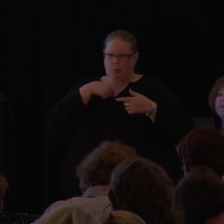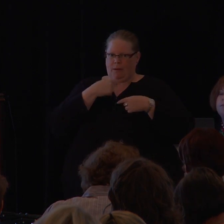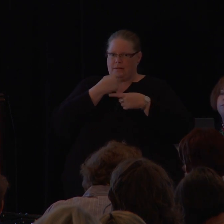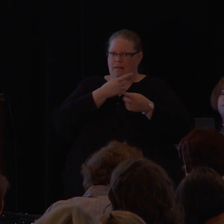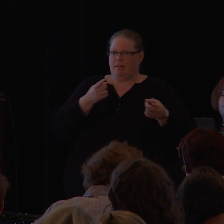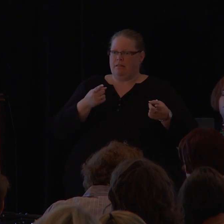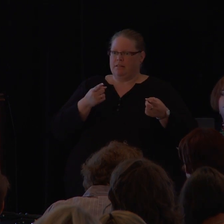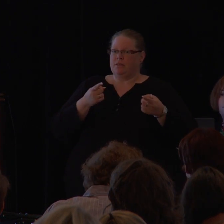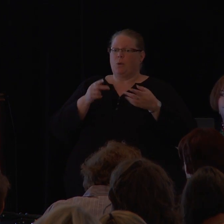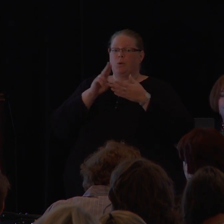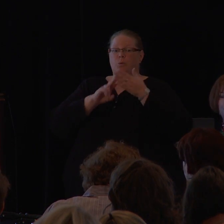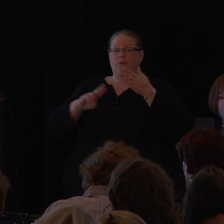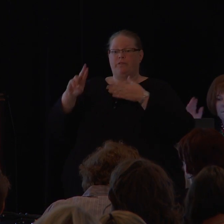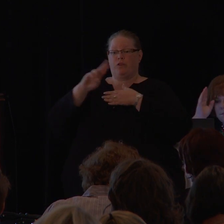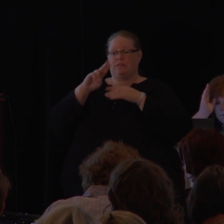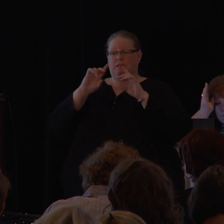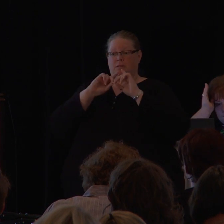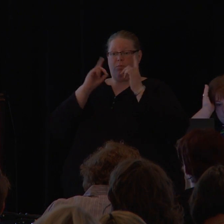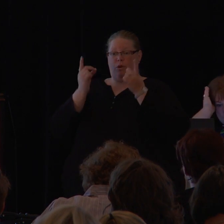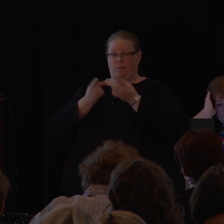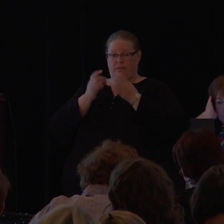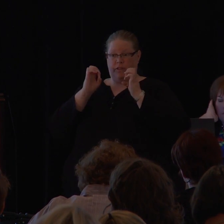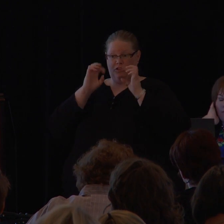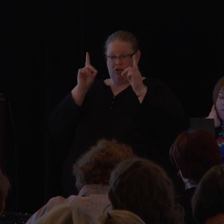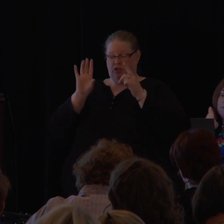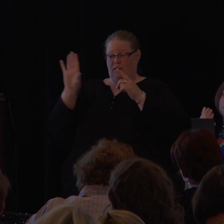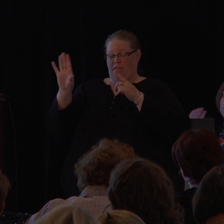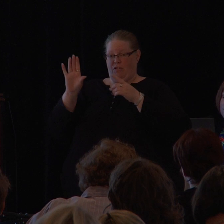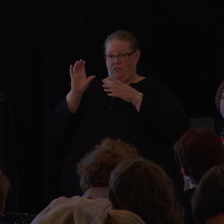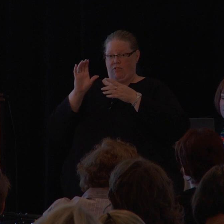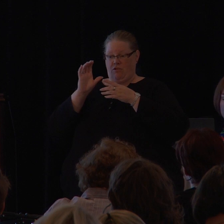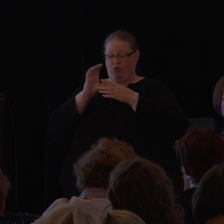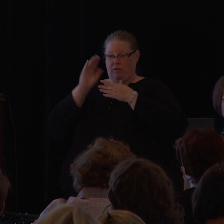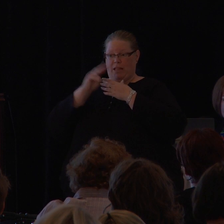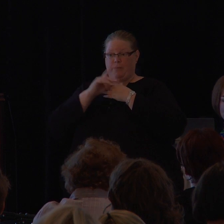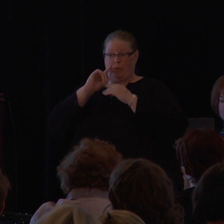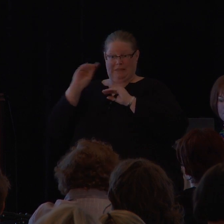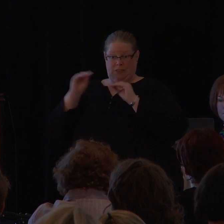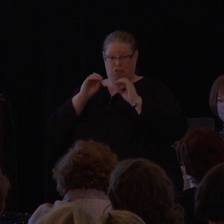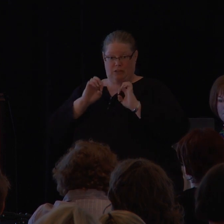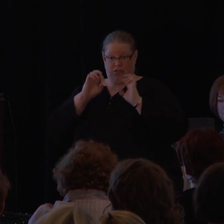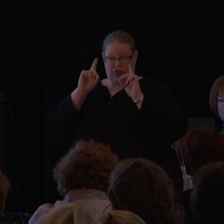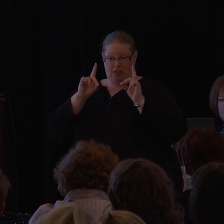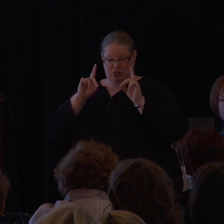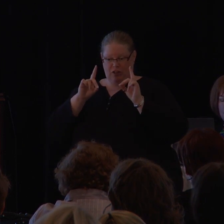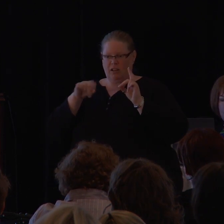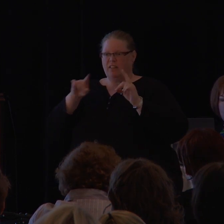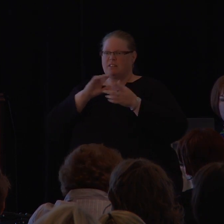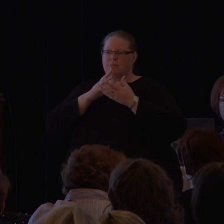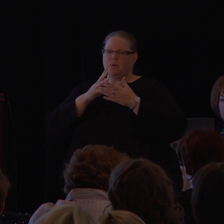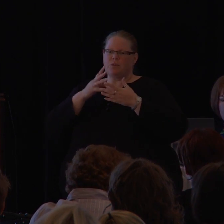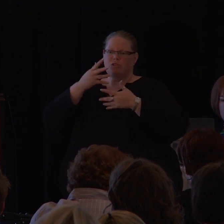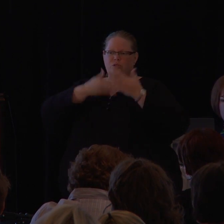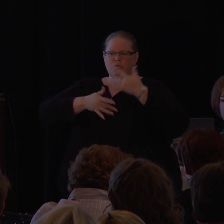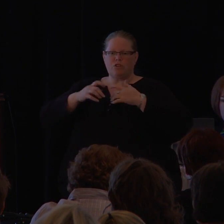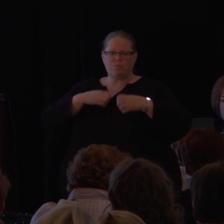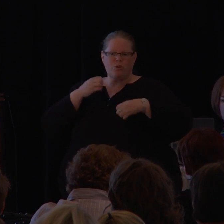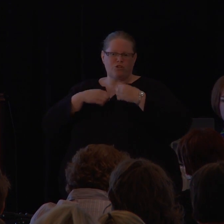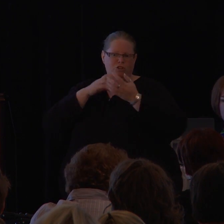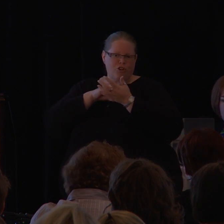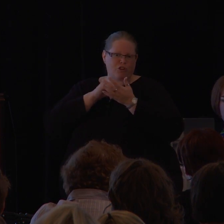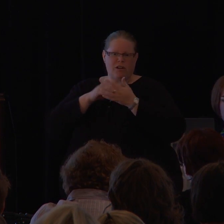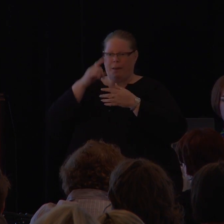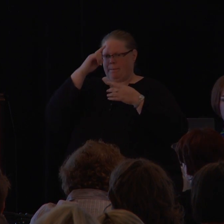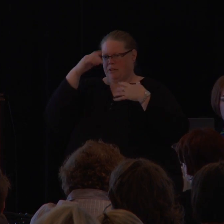university faculties of education include in their curriculum things like social and emotional learning, mental health literacy,